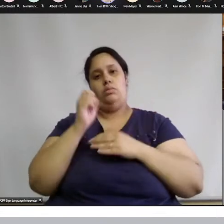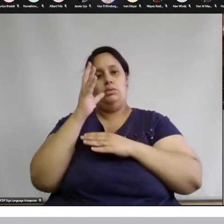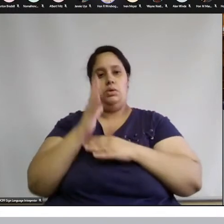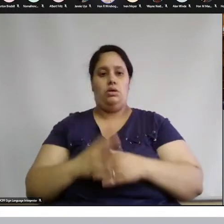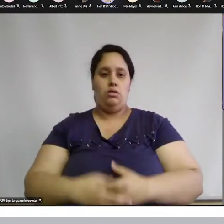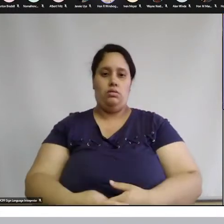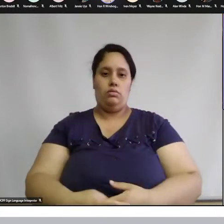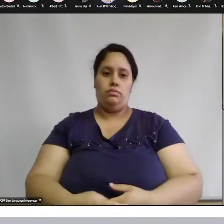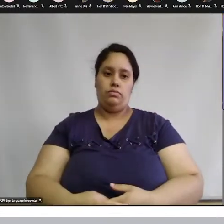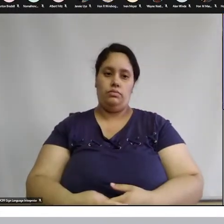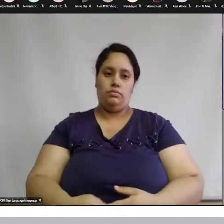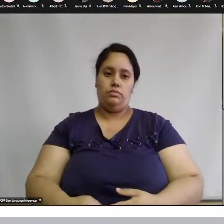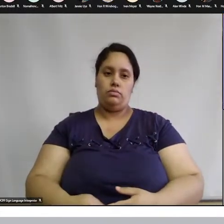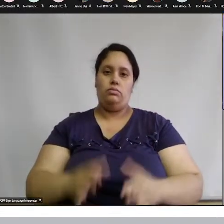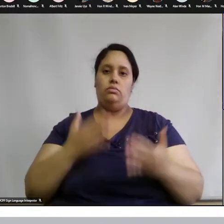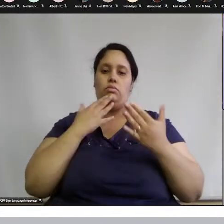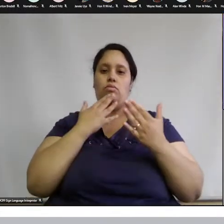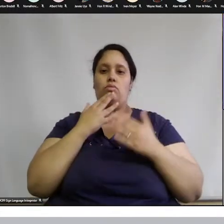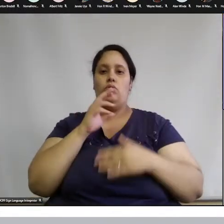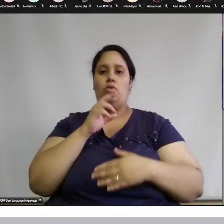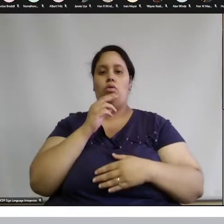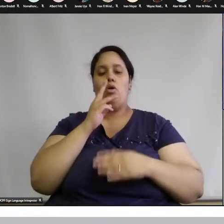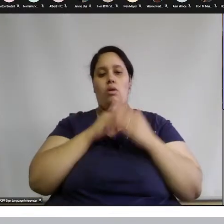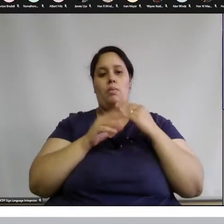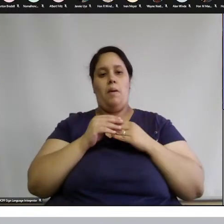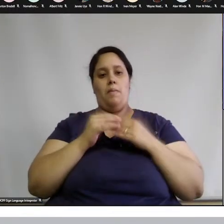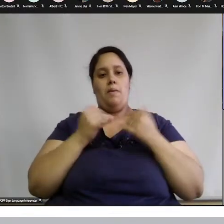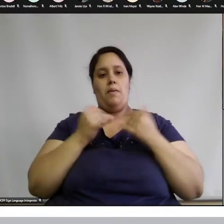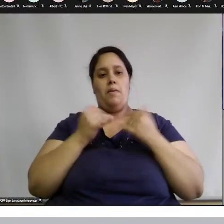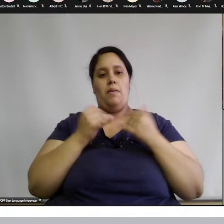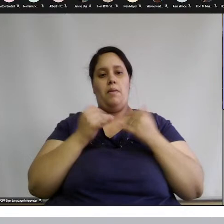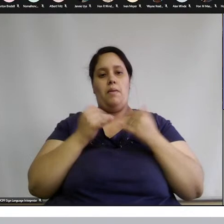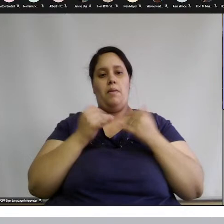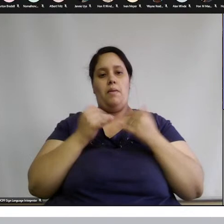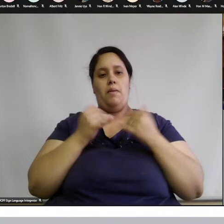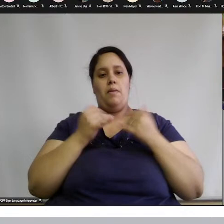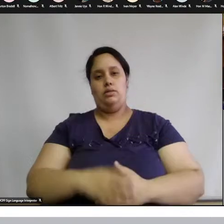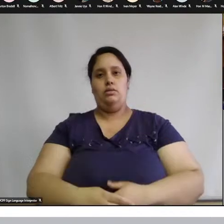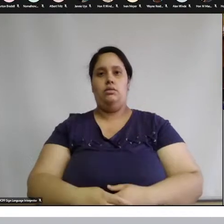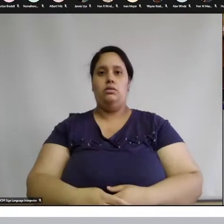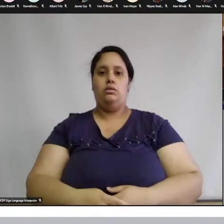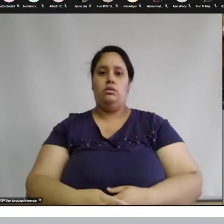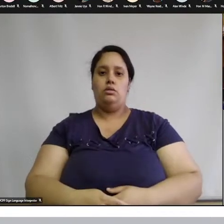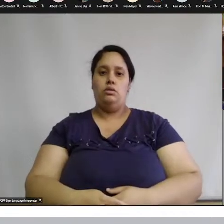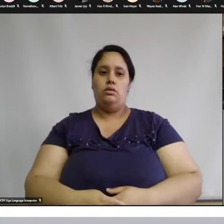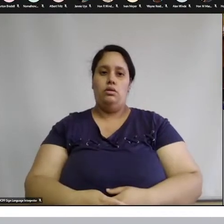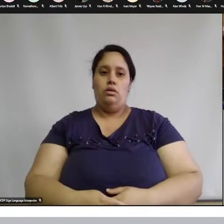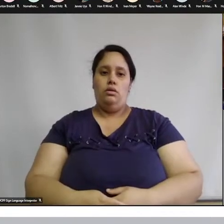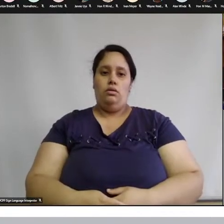Speaker. Thank you very much, Honourable Van Vogel. I now recognise Honourable Brinkhuis.